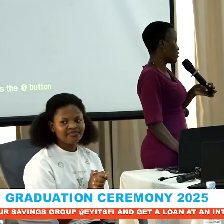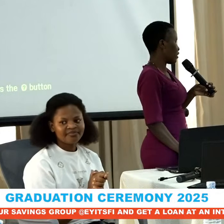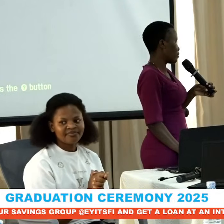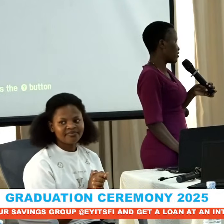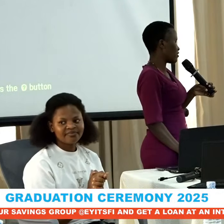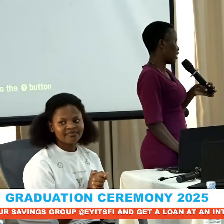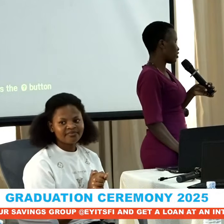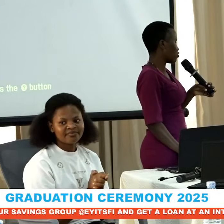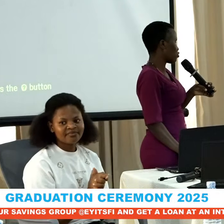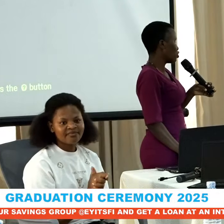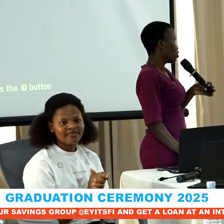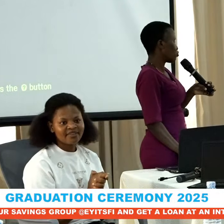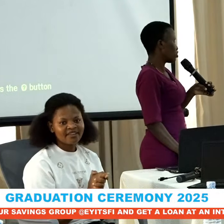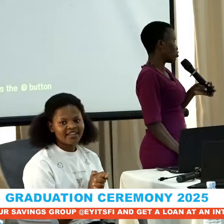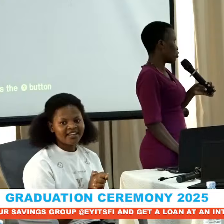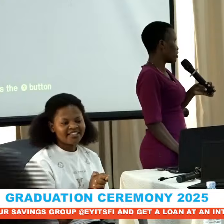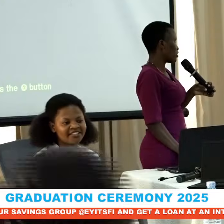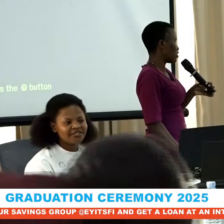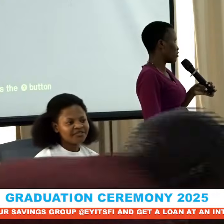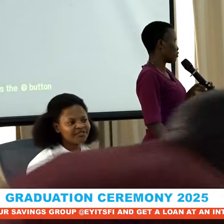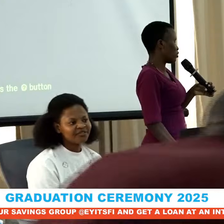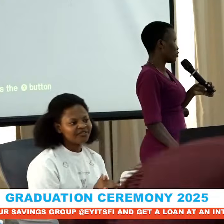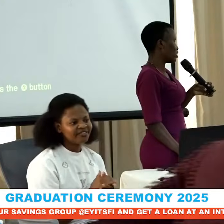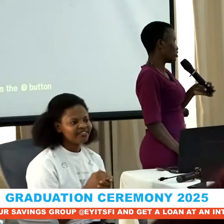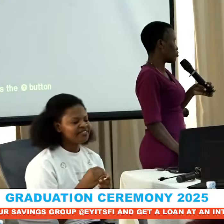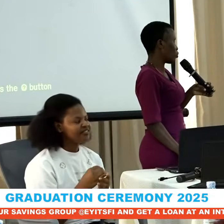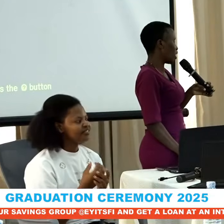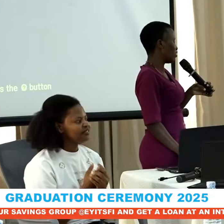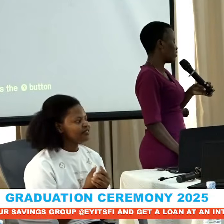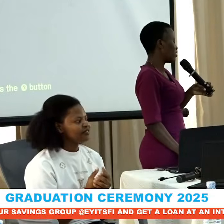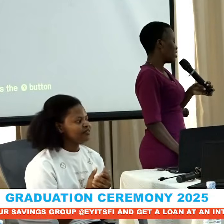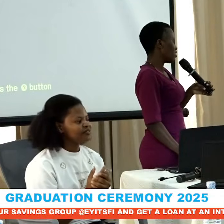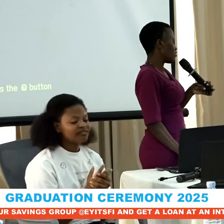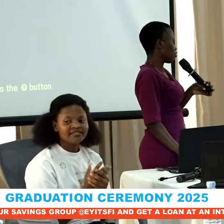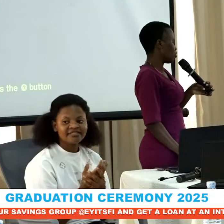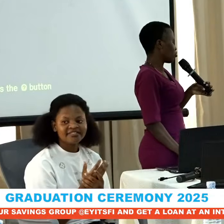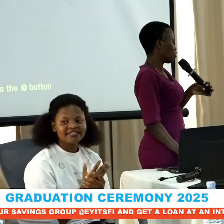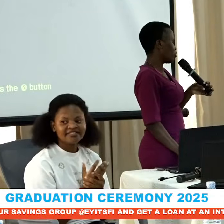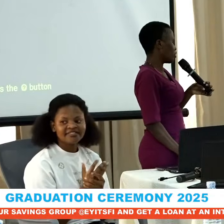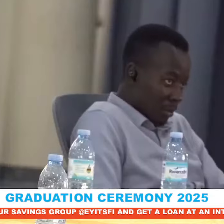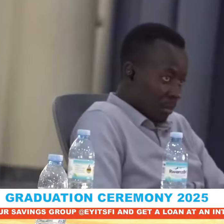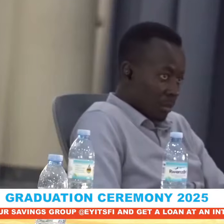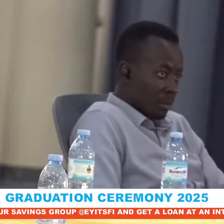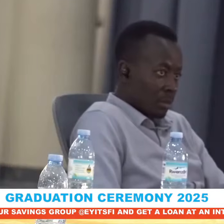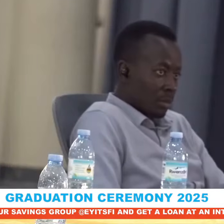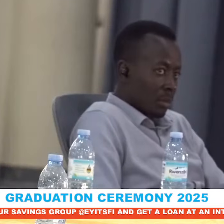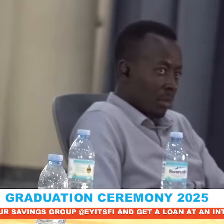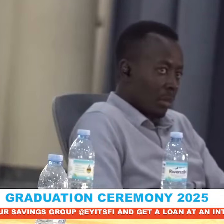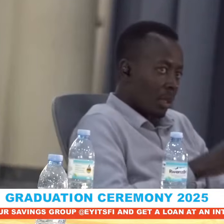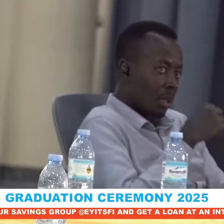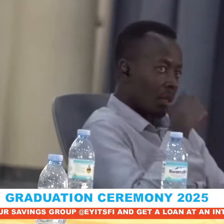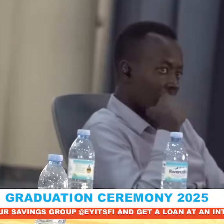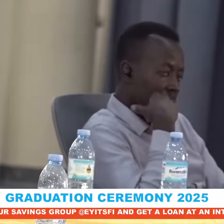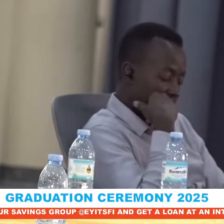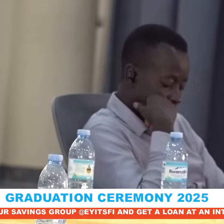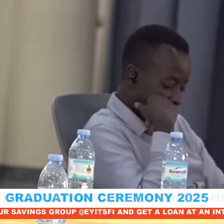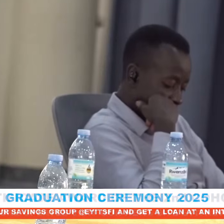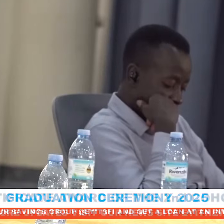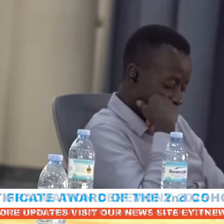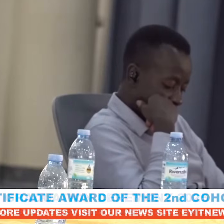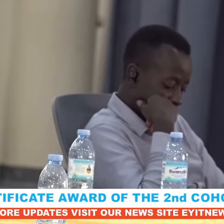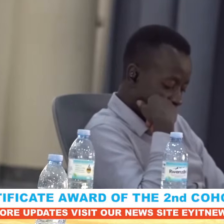with Disabilities Act 2020. This is not Goretti's words, this is not Dipu's words or any other person,